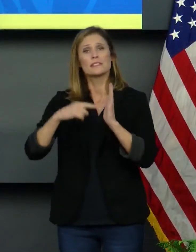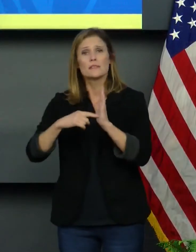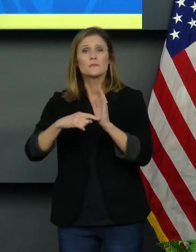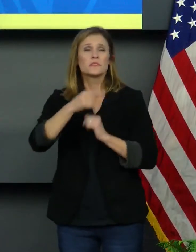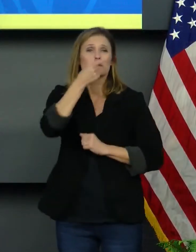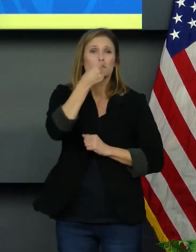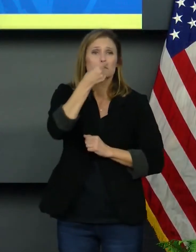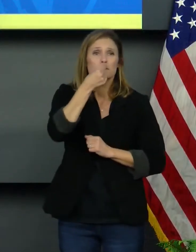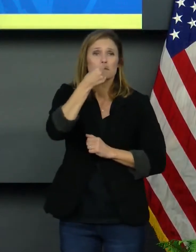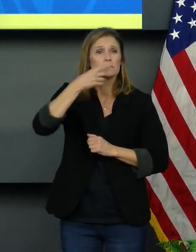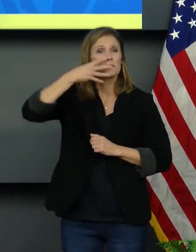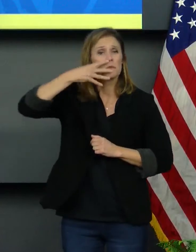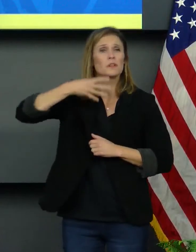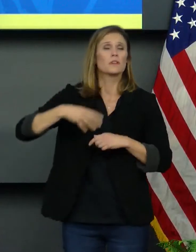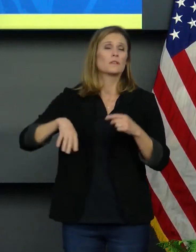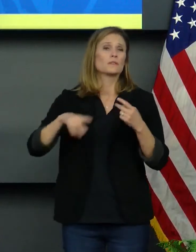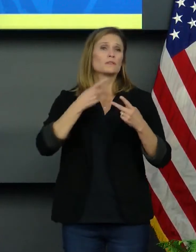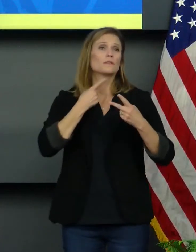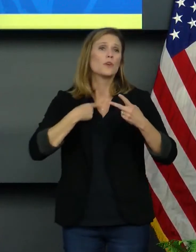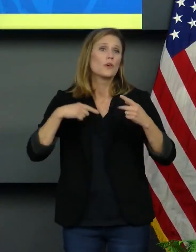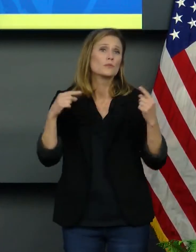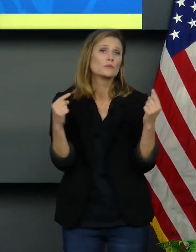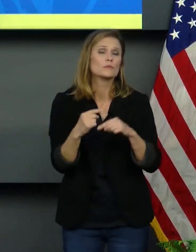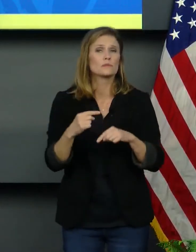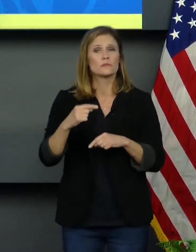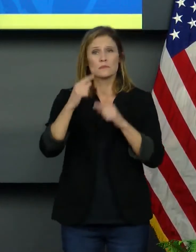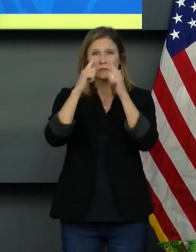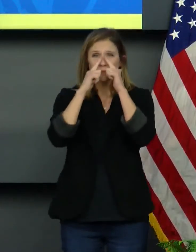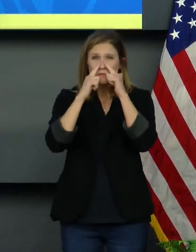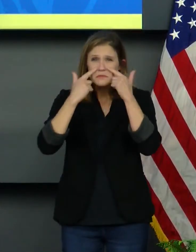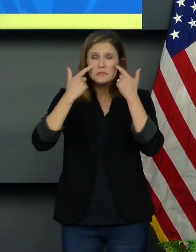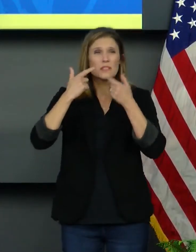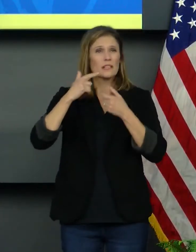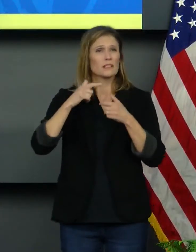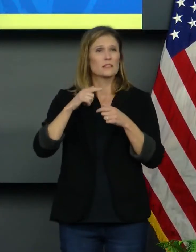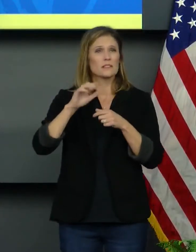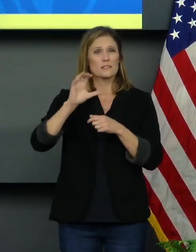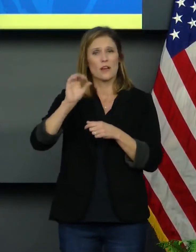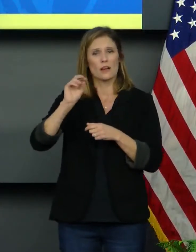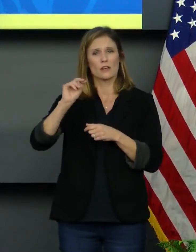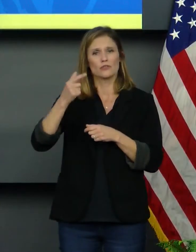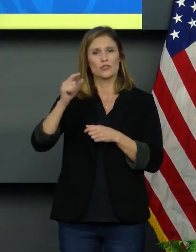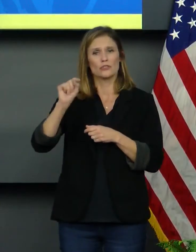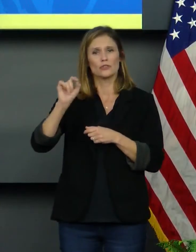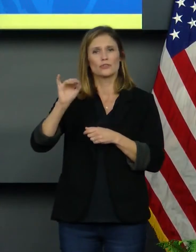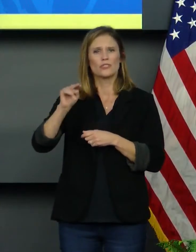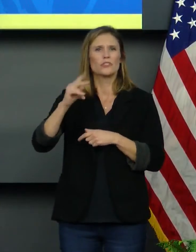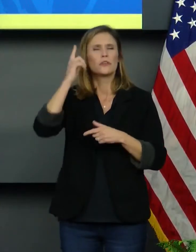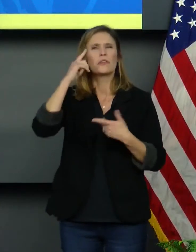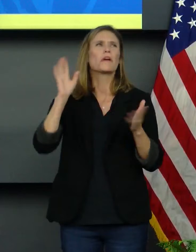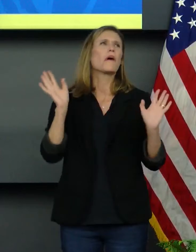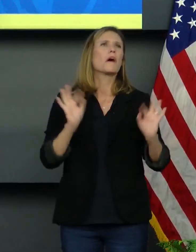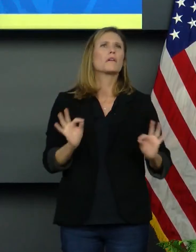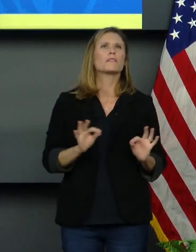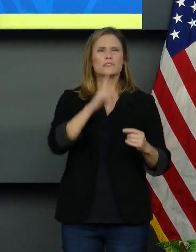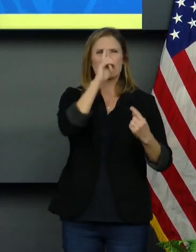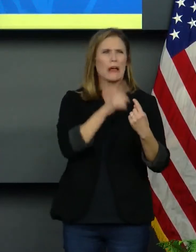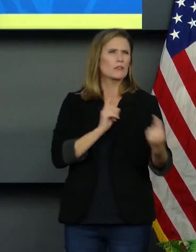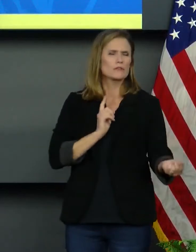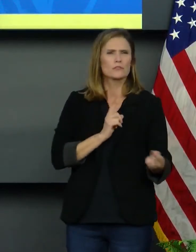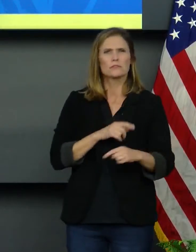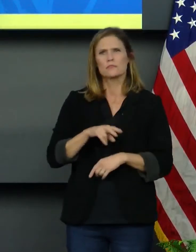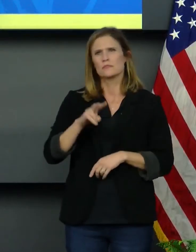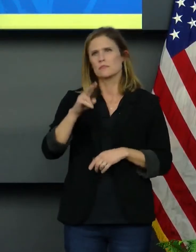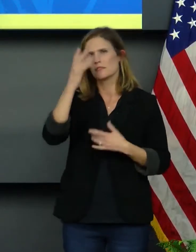runny nose, sore throat, sinus congestion, symptoms that can be easily disregarded as allergies or a